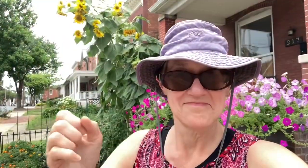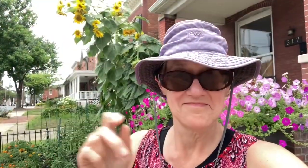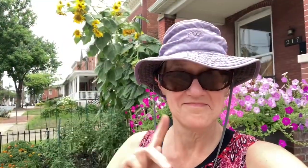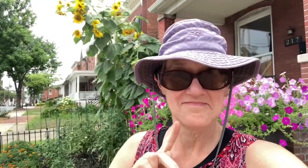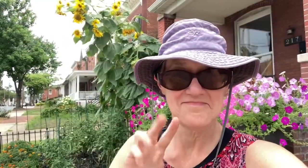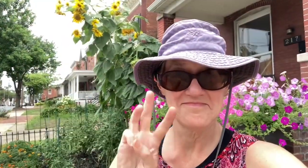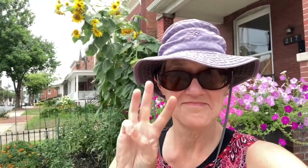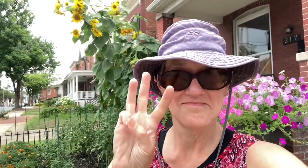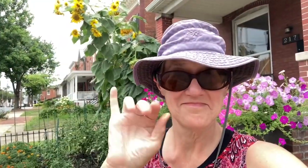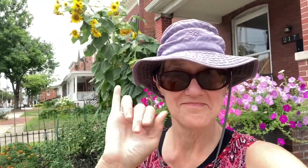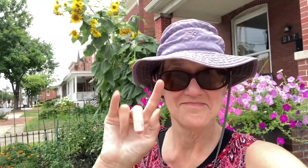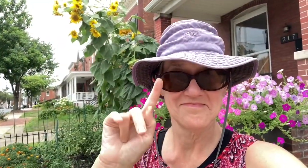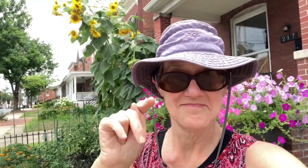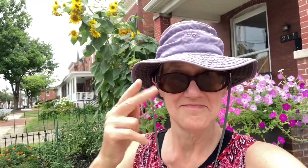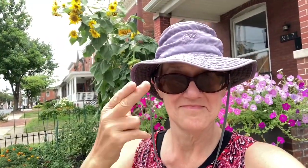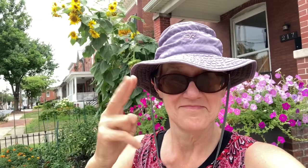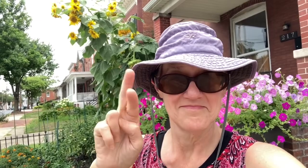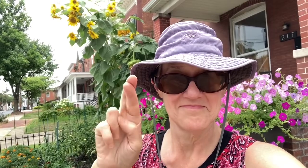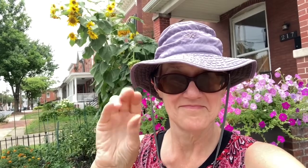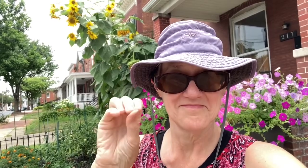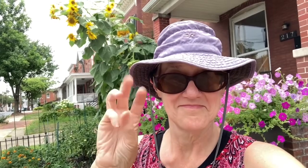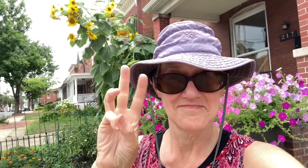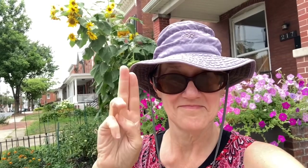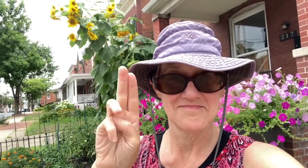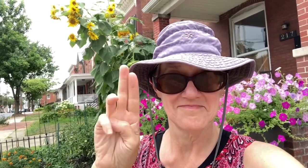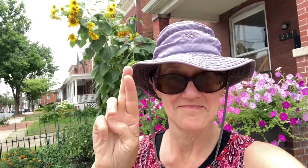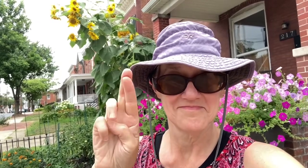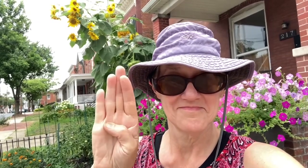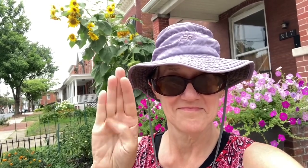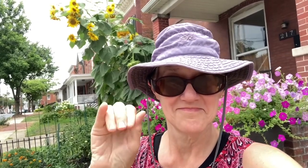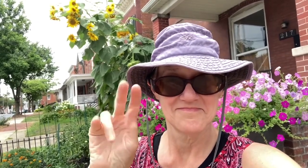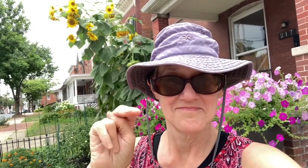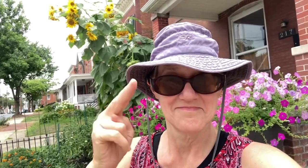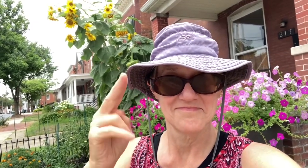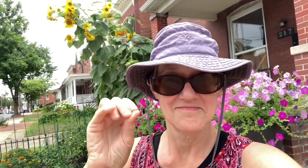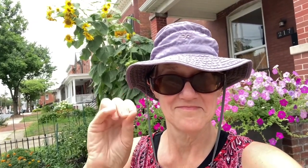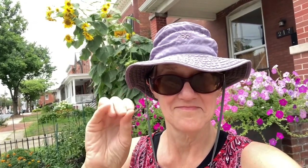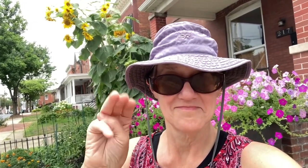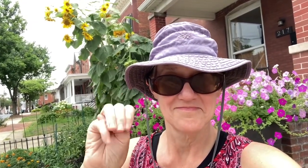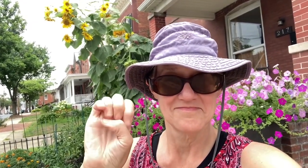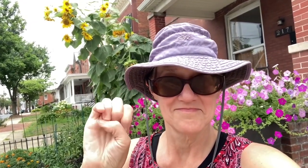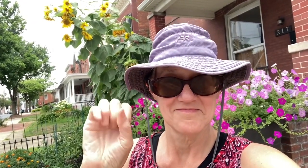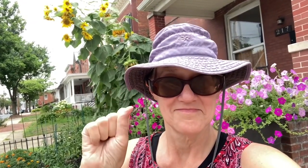Good morning and welcome back to Withrow Urban Homestead.